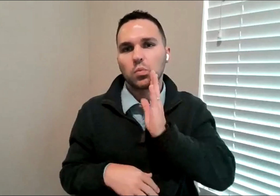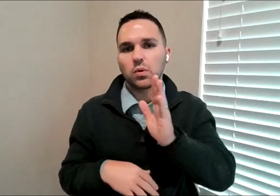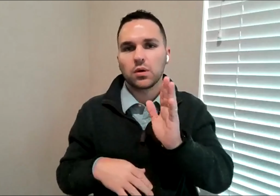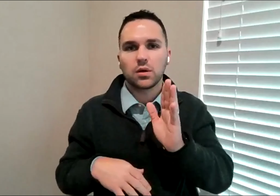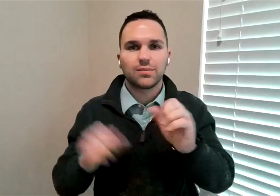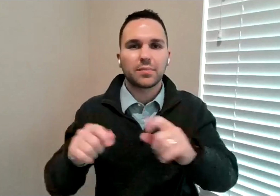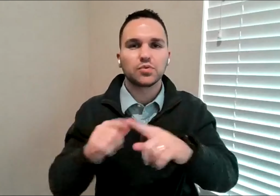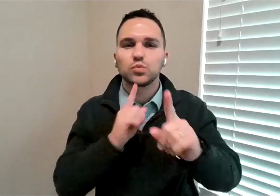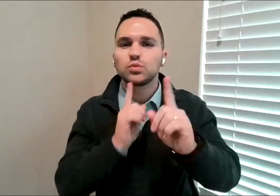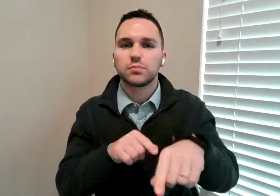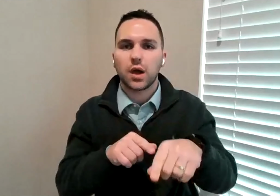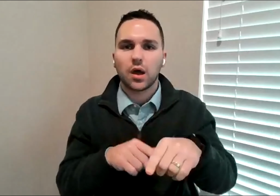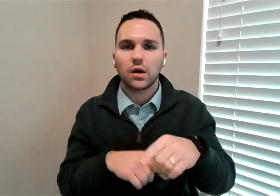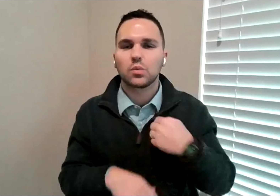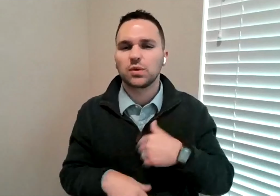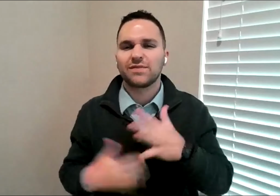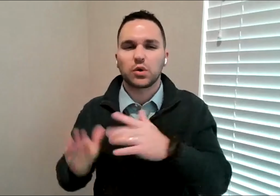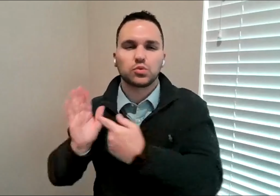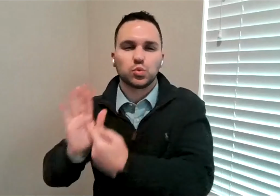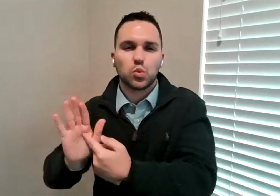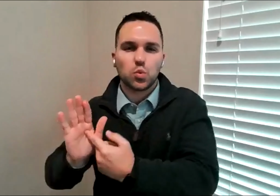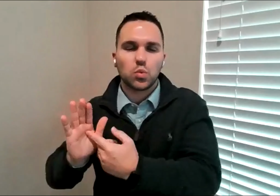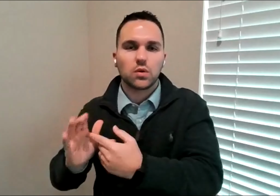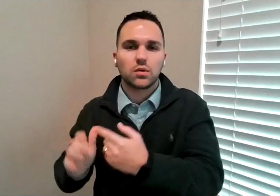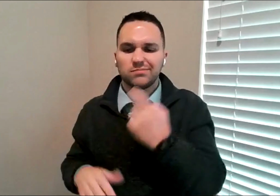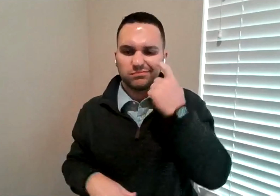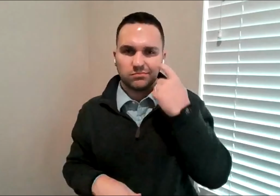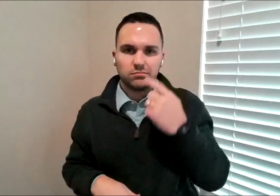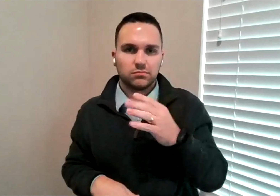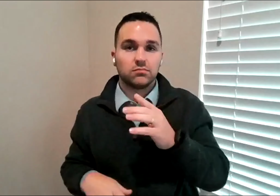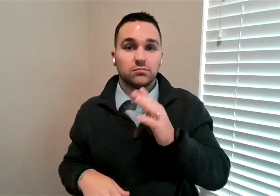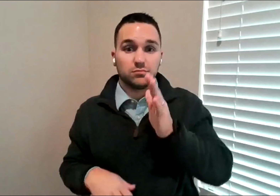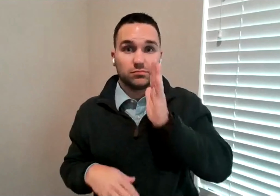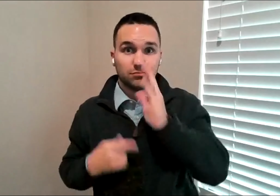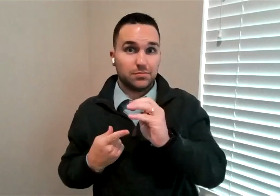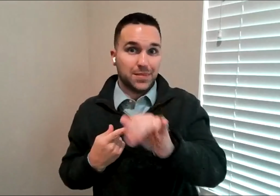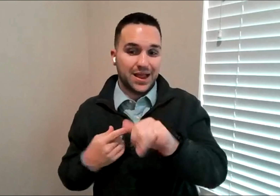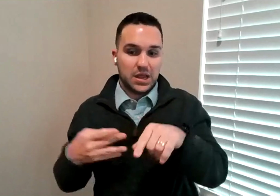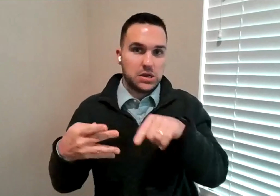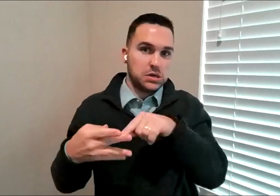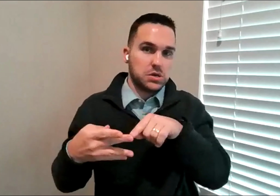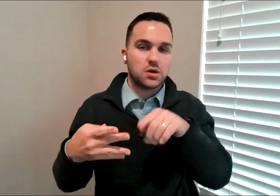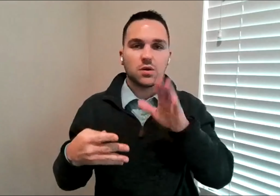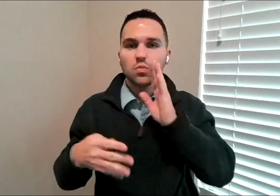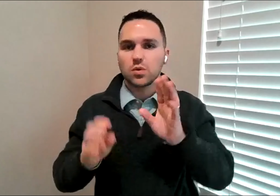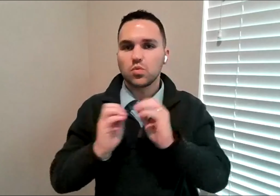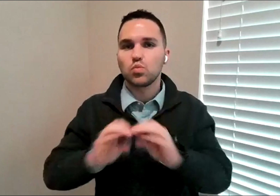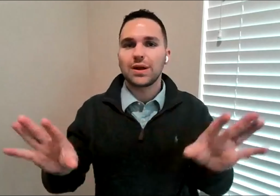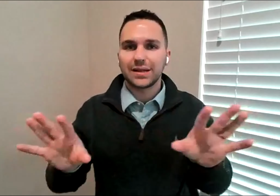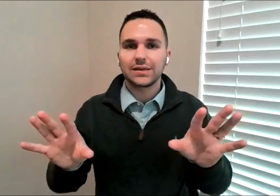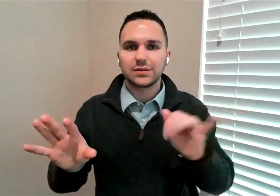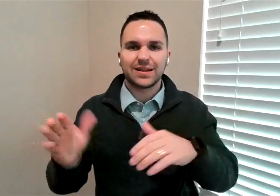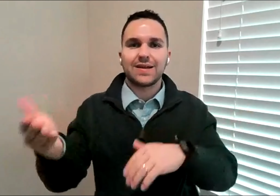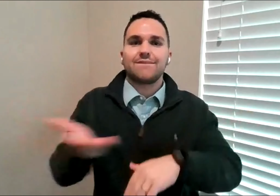respond. You've already highlighted that mid-May will be the release of the invitation to negotiate.